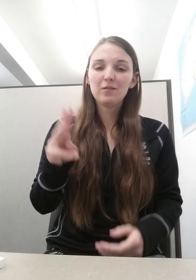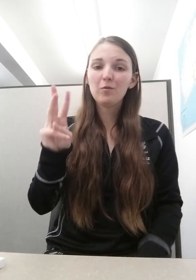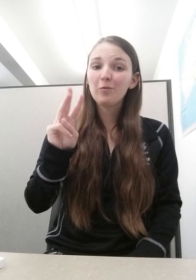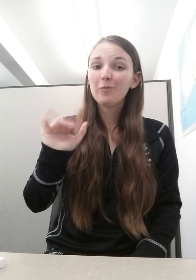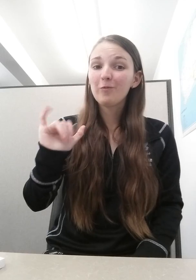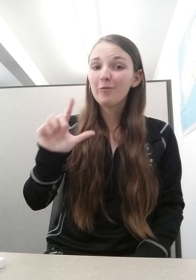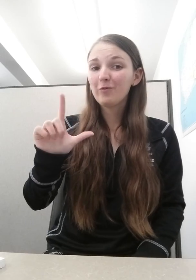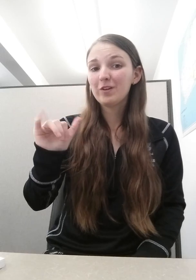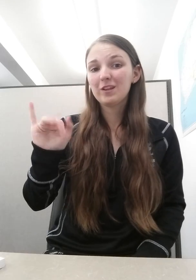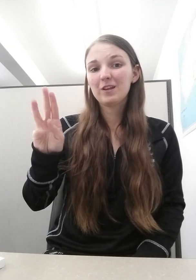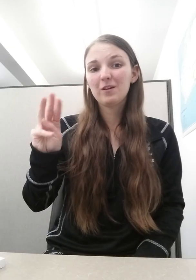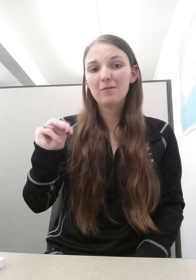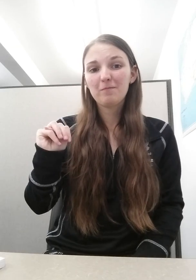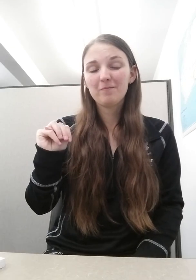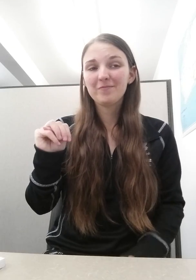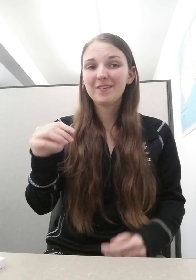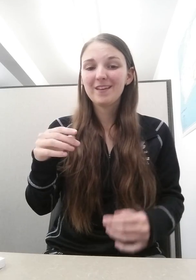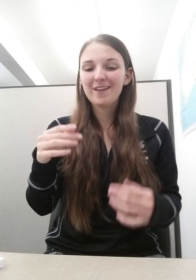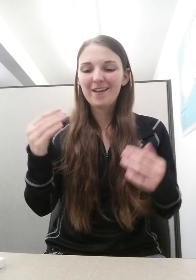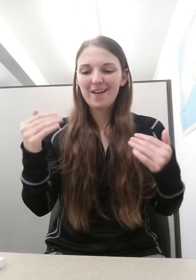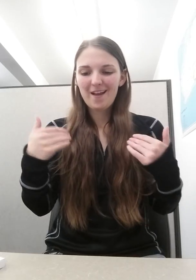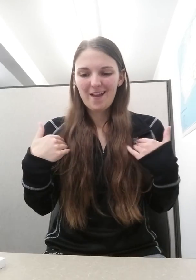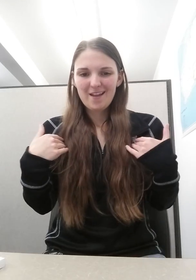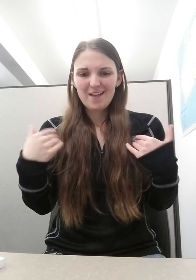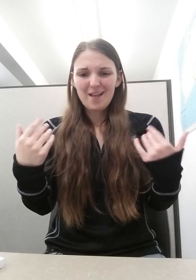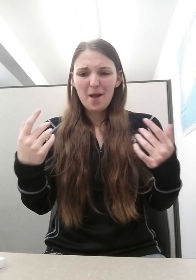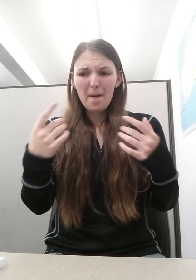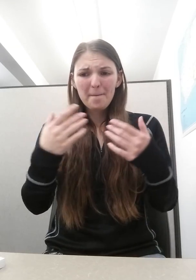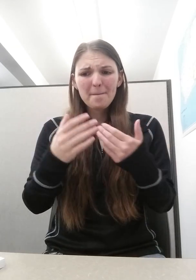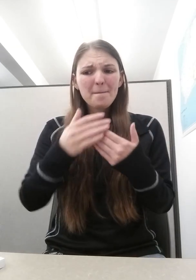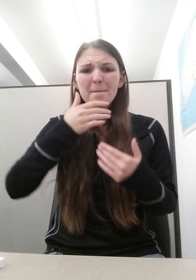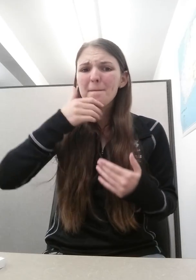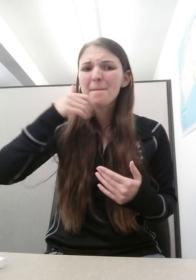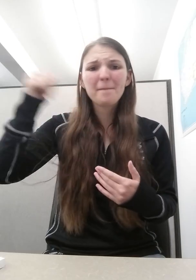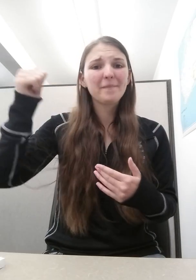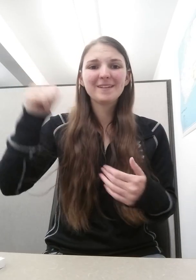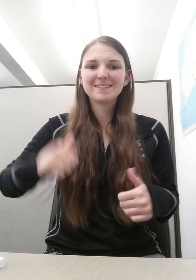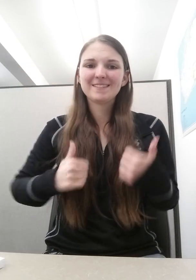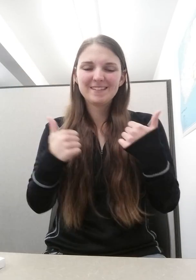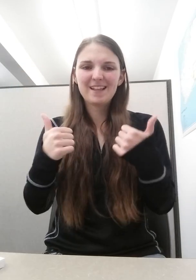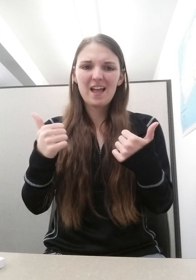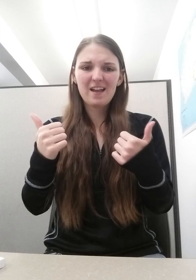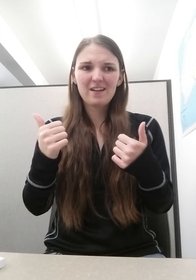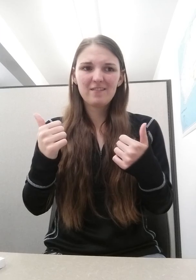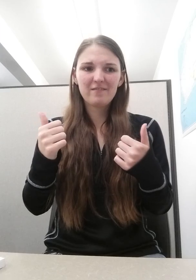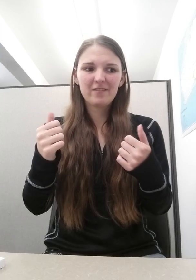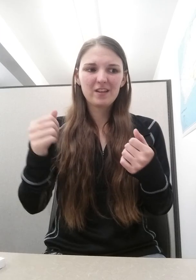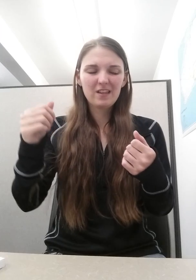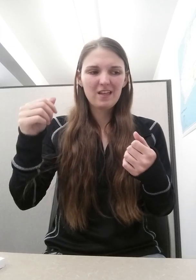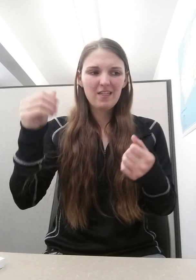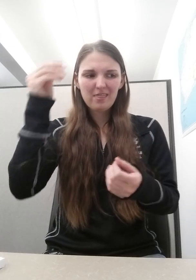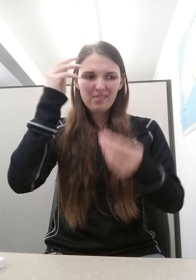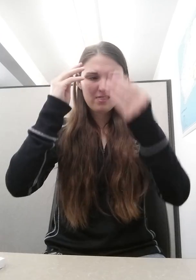Shakespeare. Who do you think processed all that and collected it and put it in his brain and brought it back out again to